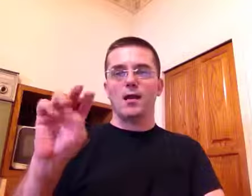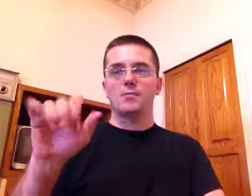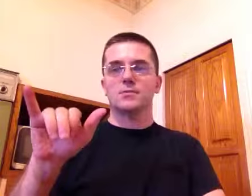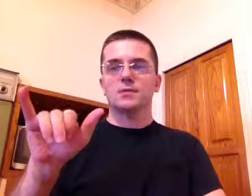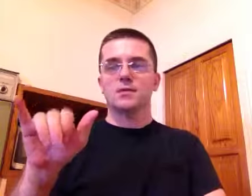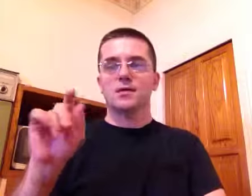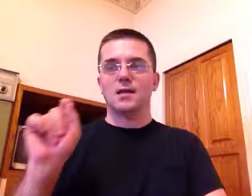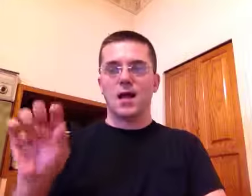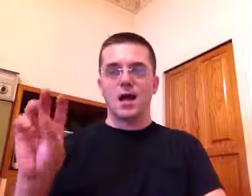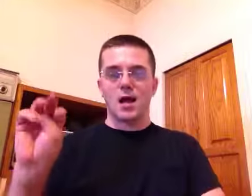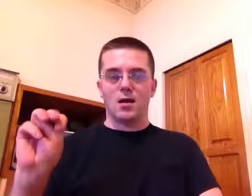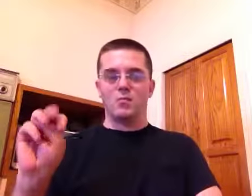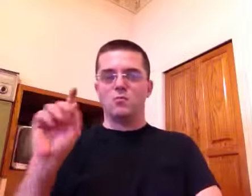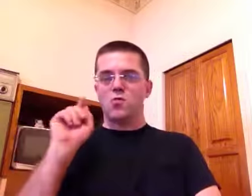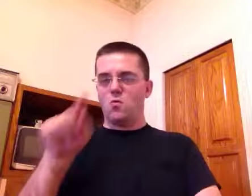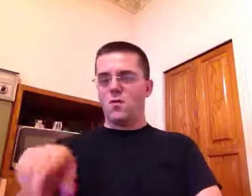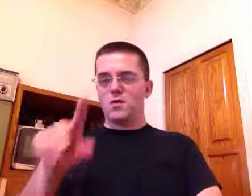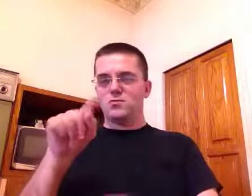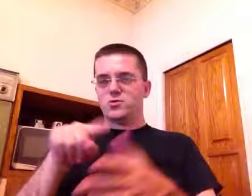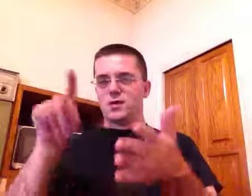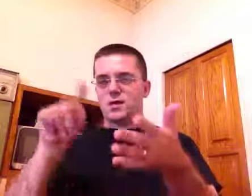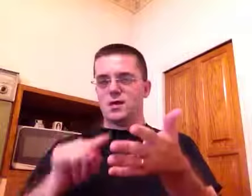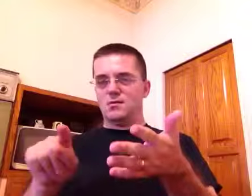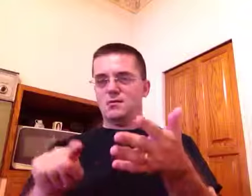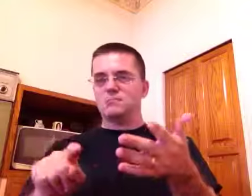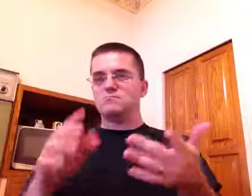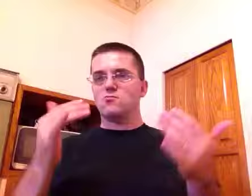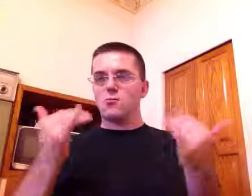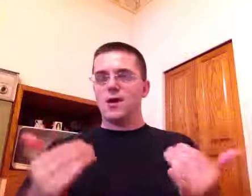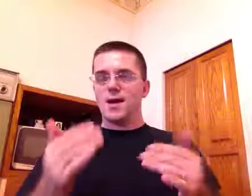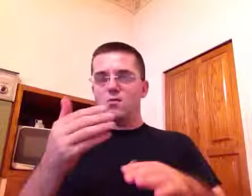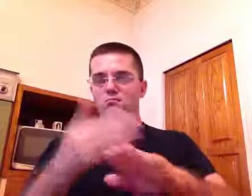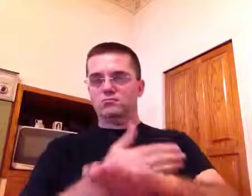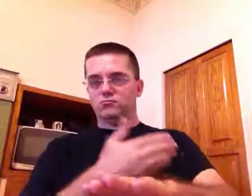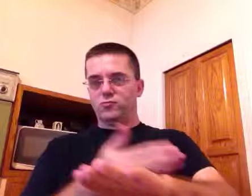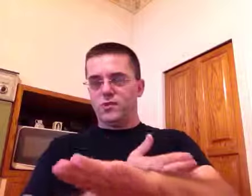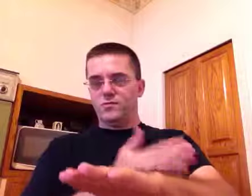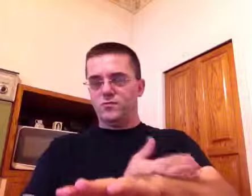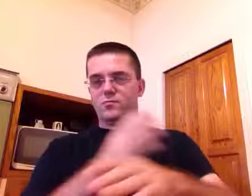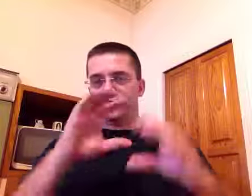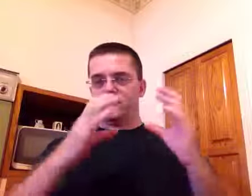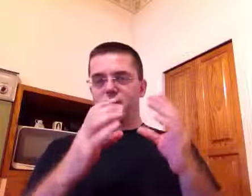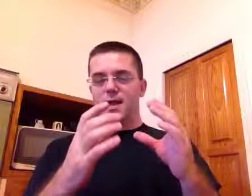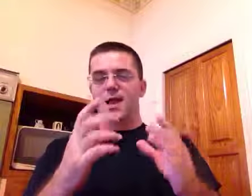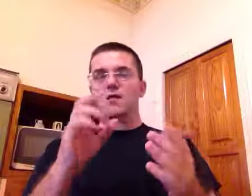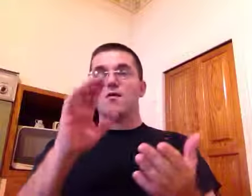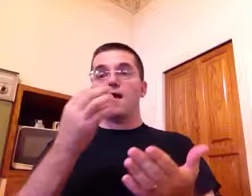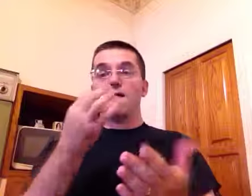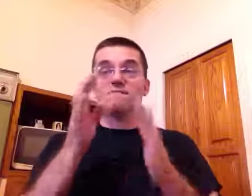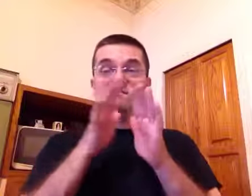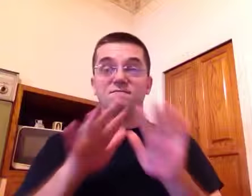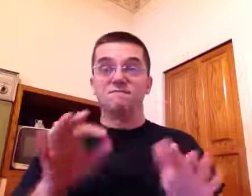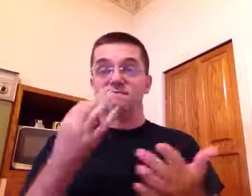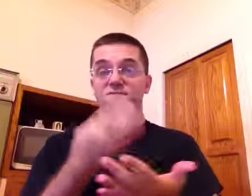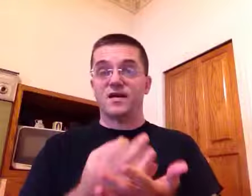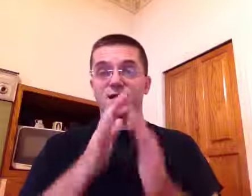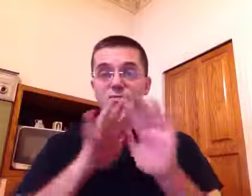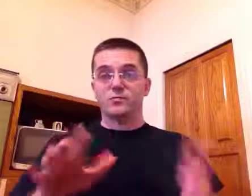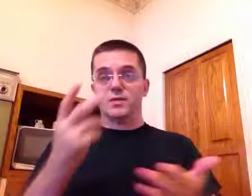redone, being relaunched right now. And to get you in a class, to get a class started in your area,